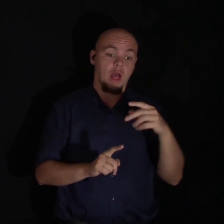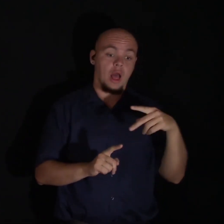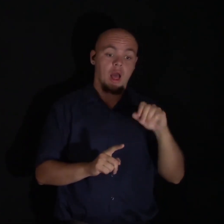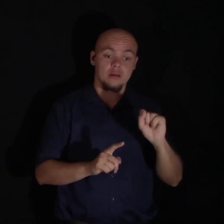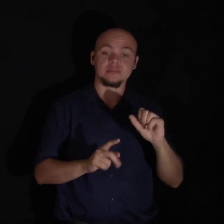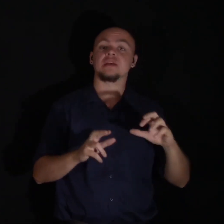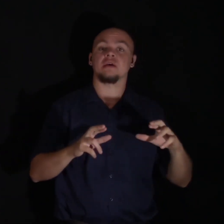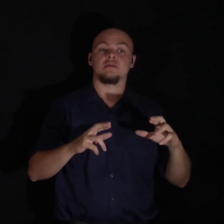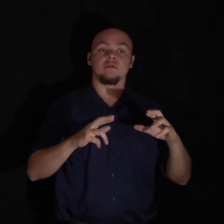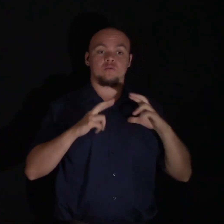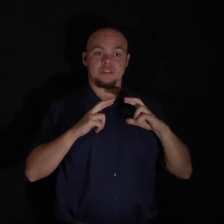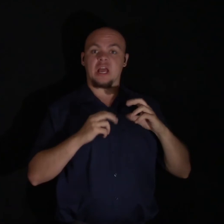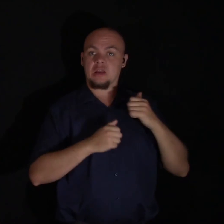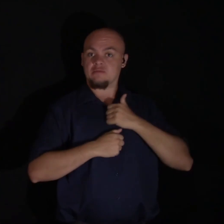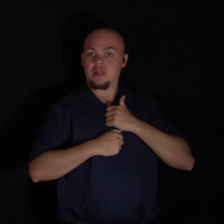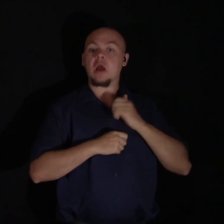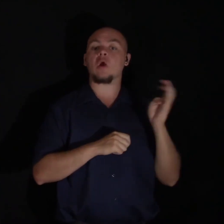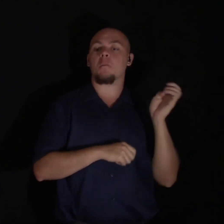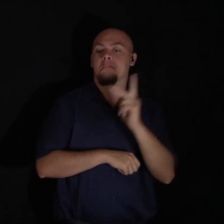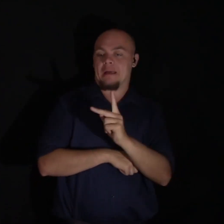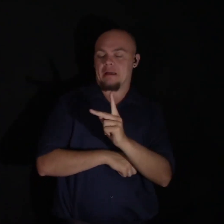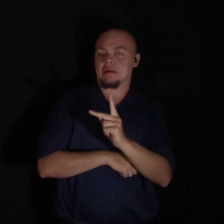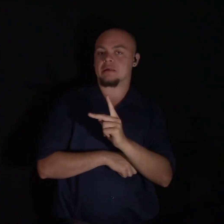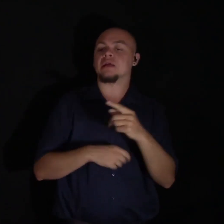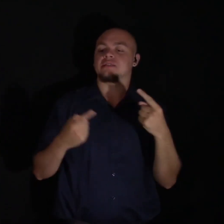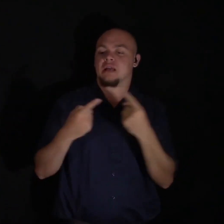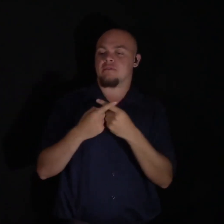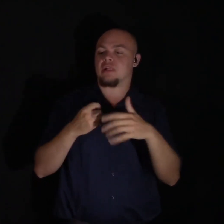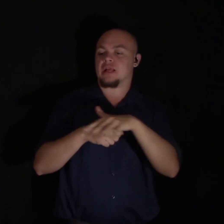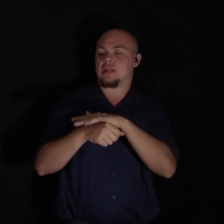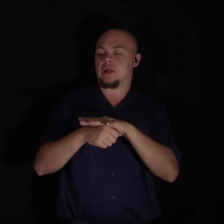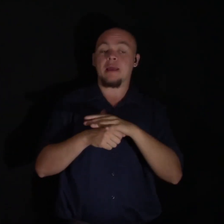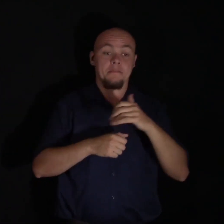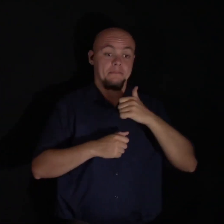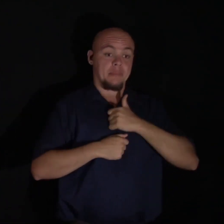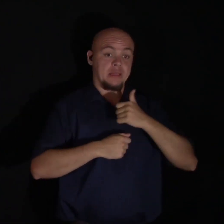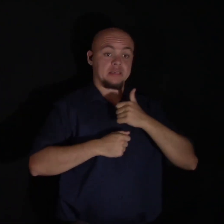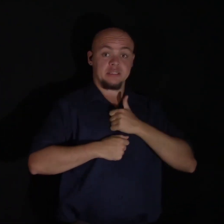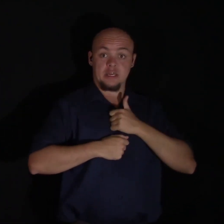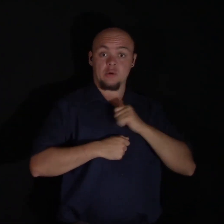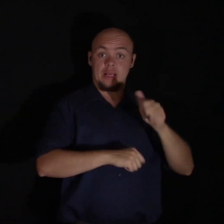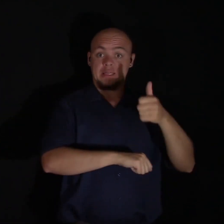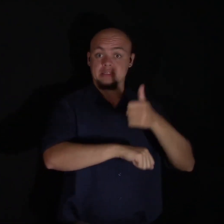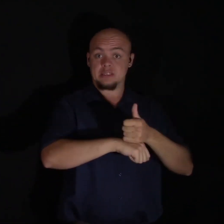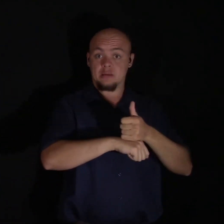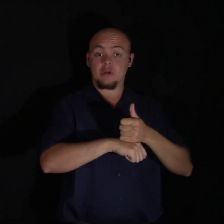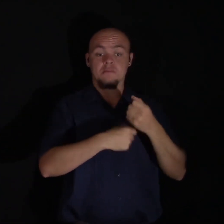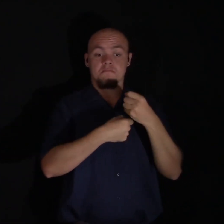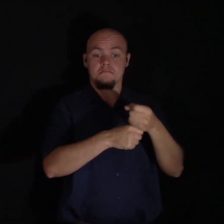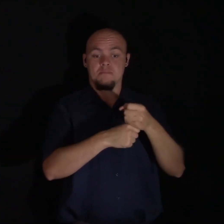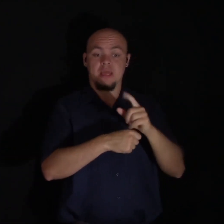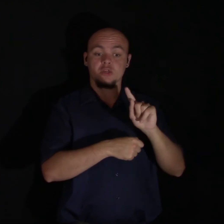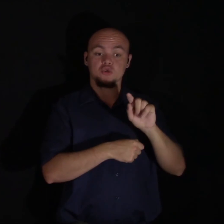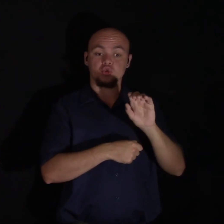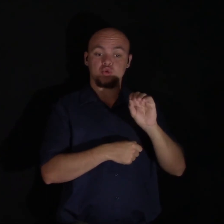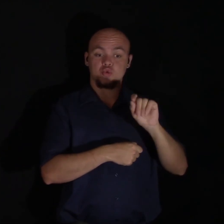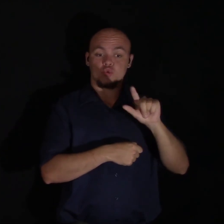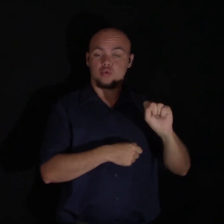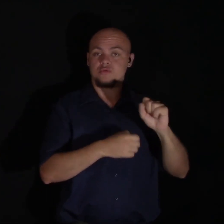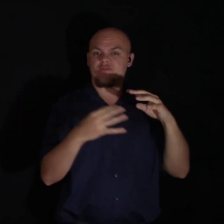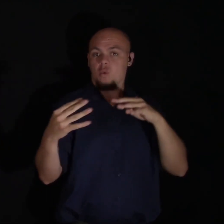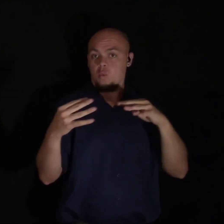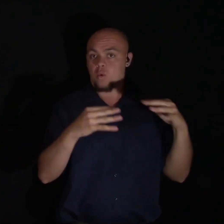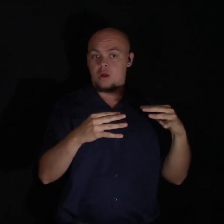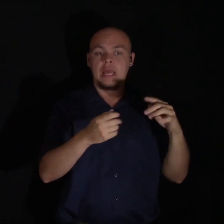deploy back to countries affected by conflict. We were going to take military capacity that was established to manufacture tools for war, and we were